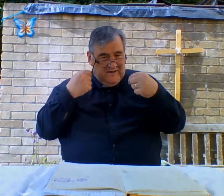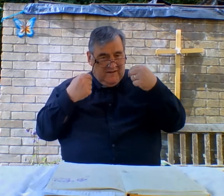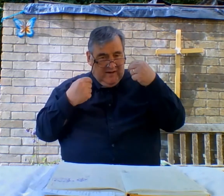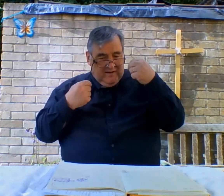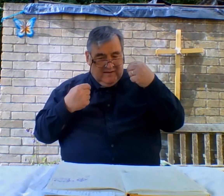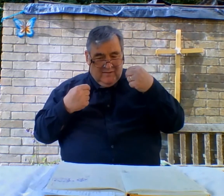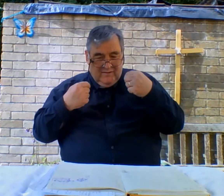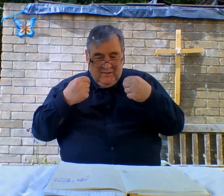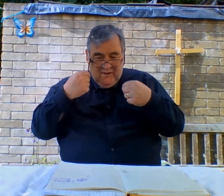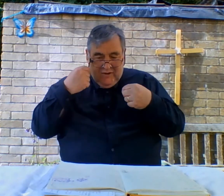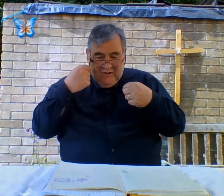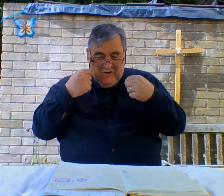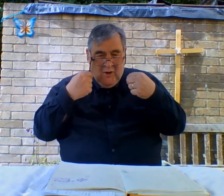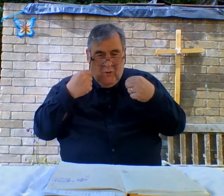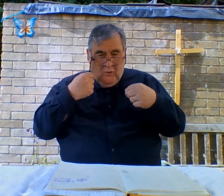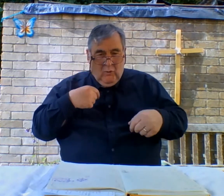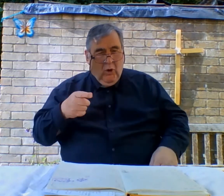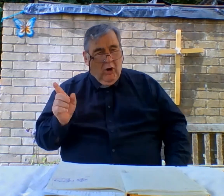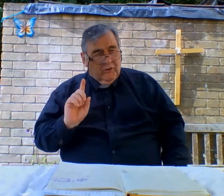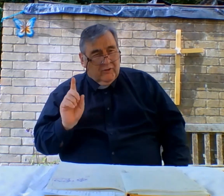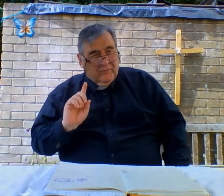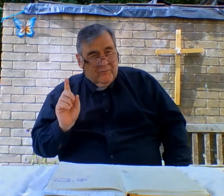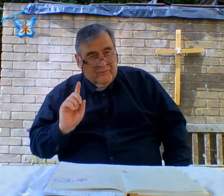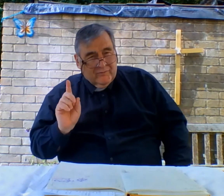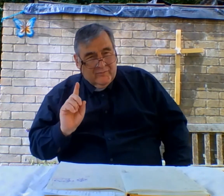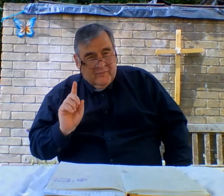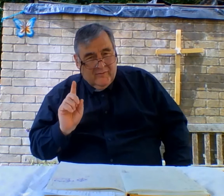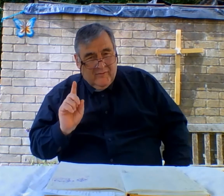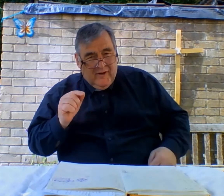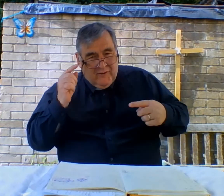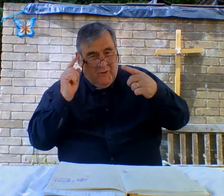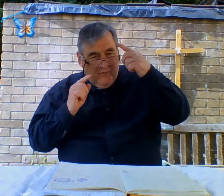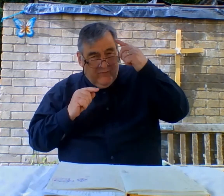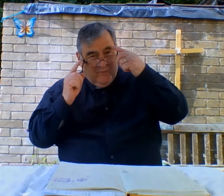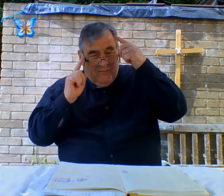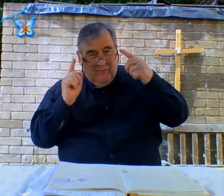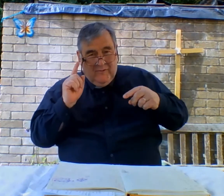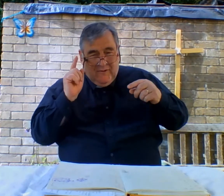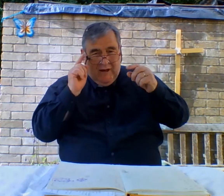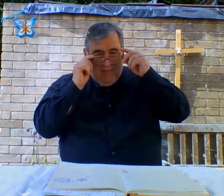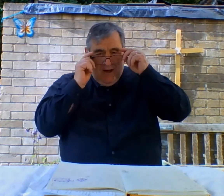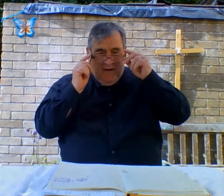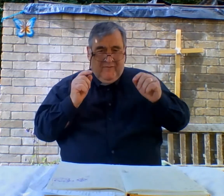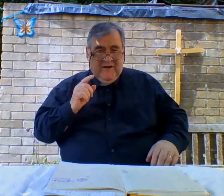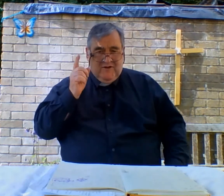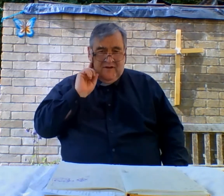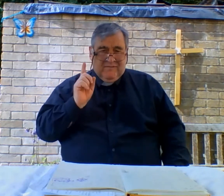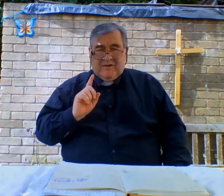of these. So what? It's sort of get your right facial expression.